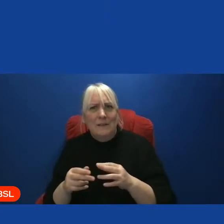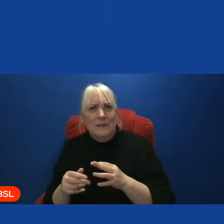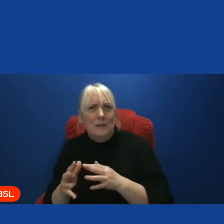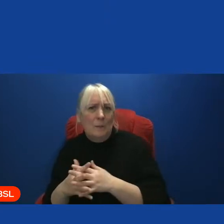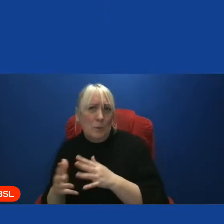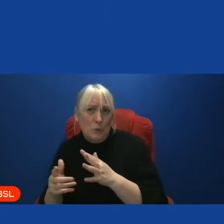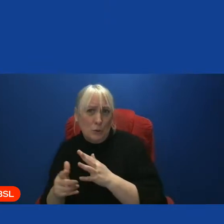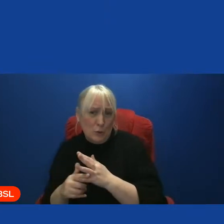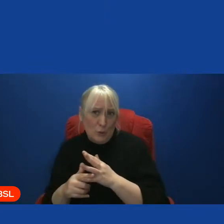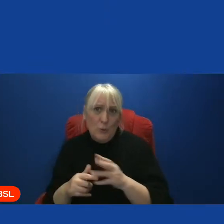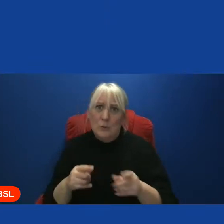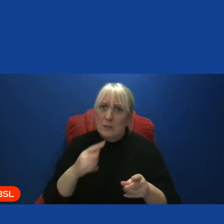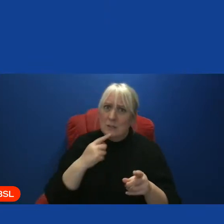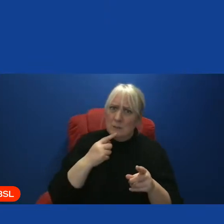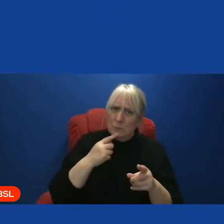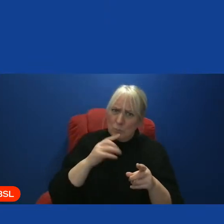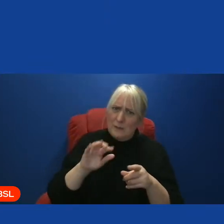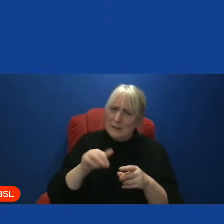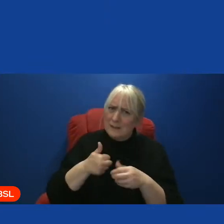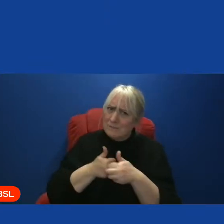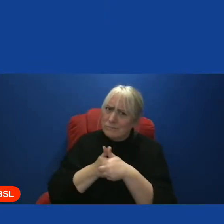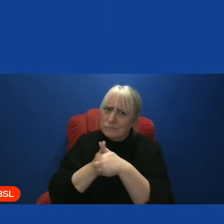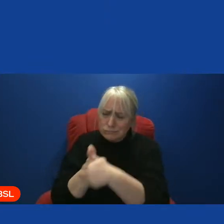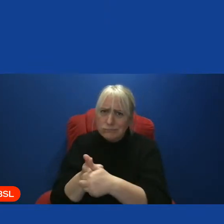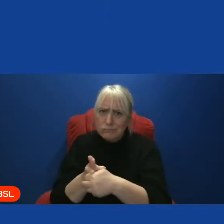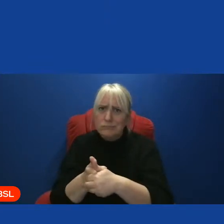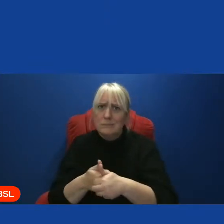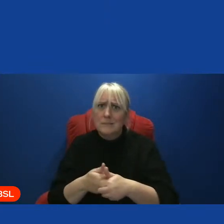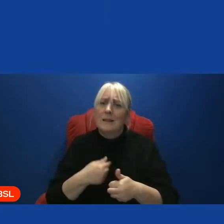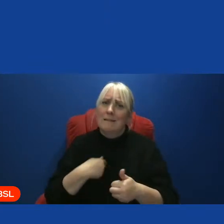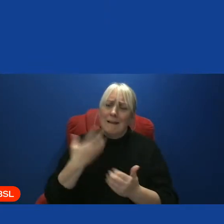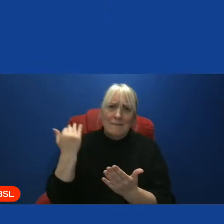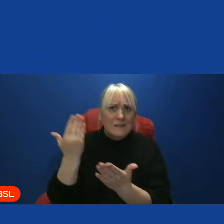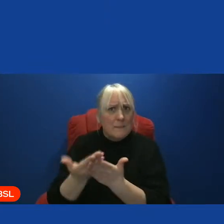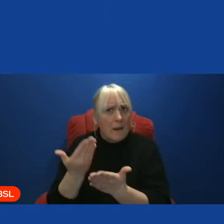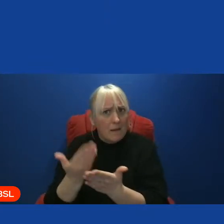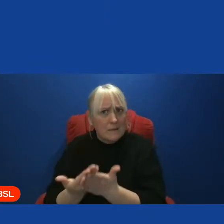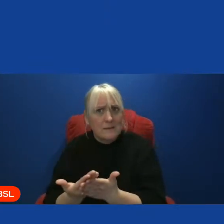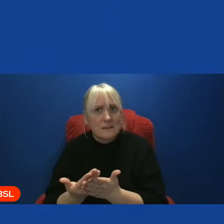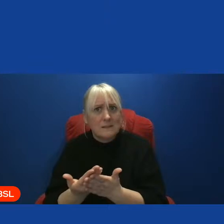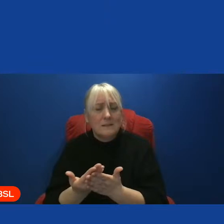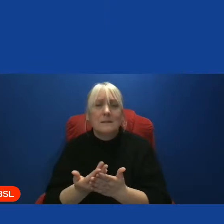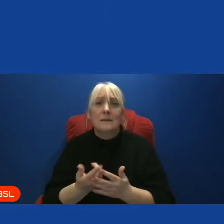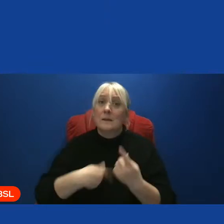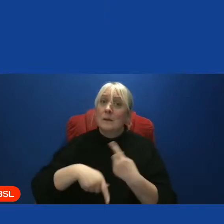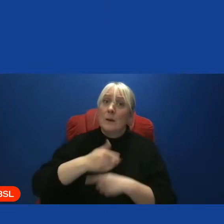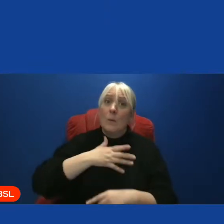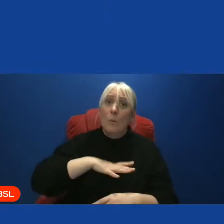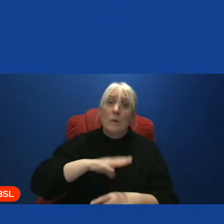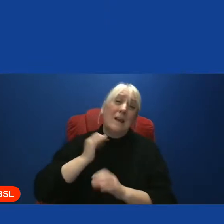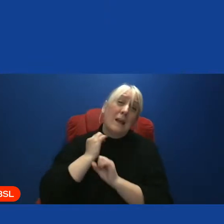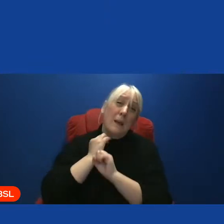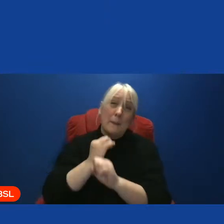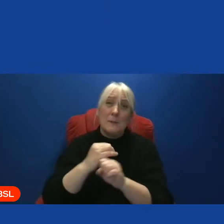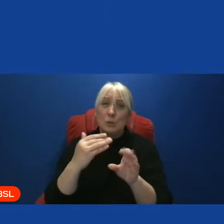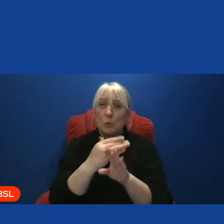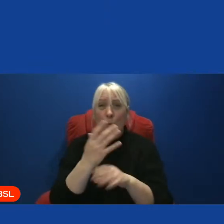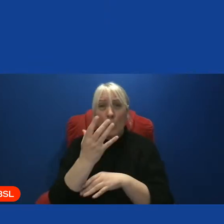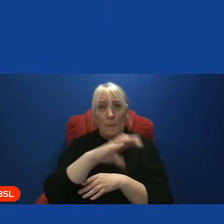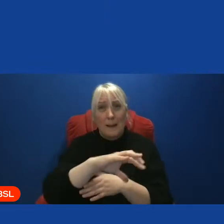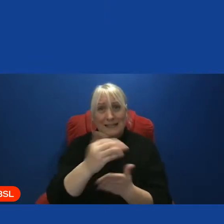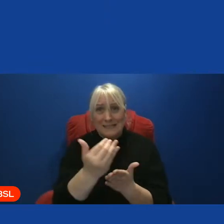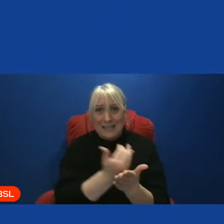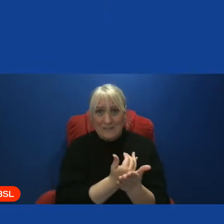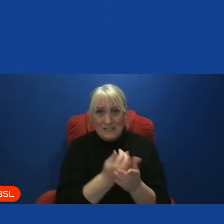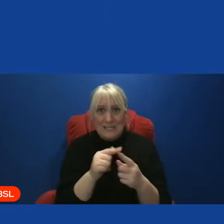by these cruel policies. And we have got a few demands. We want a real commitment to workplace safety through stronger